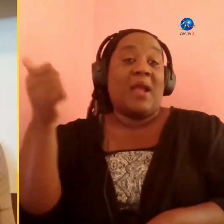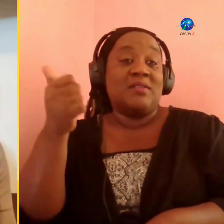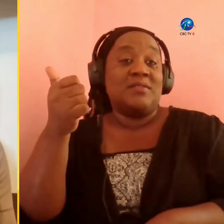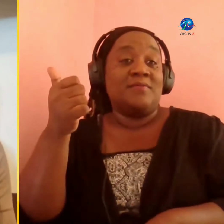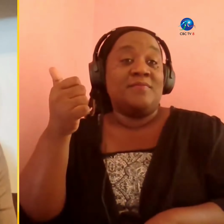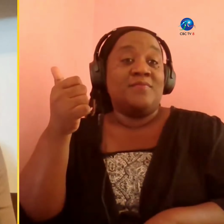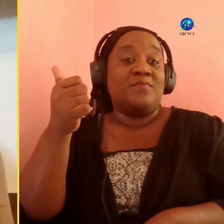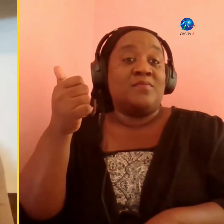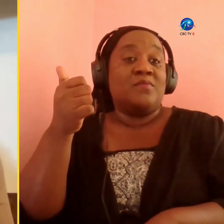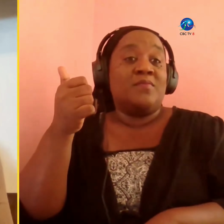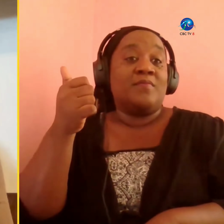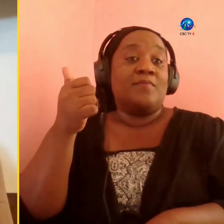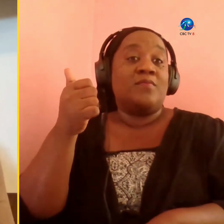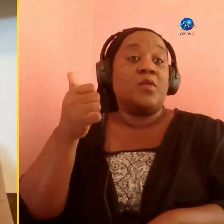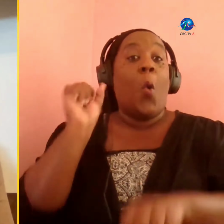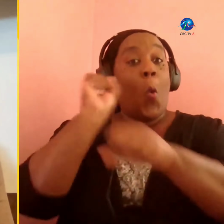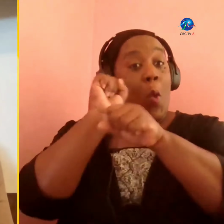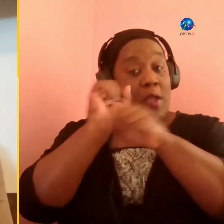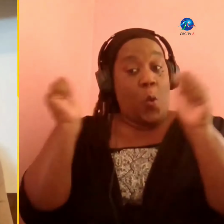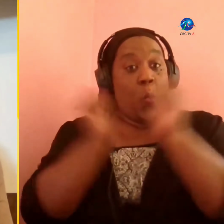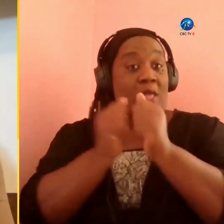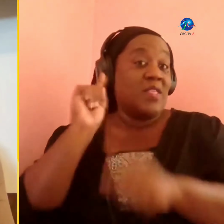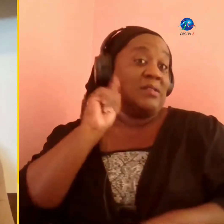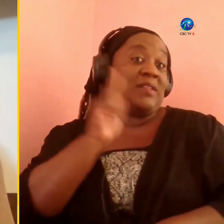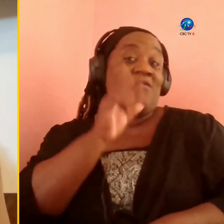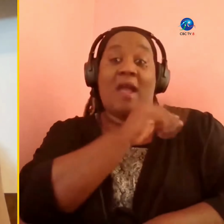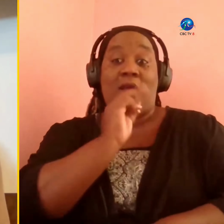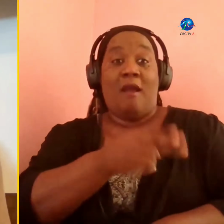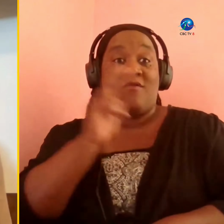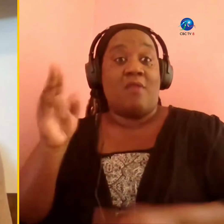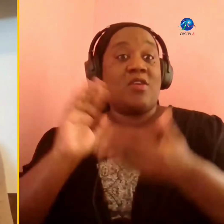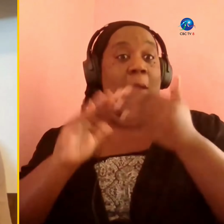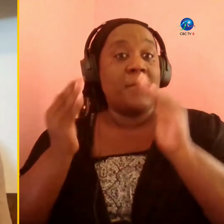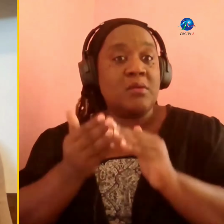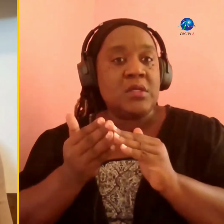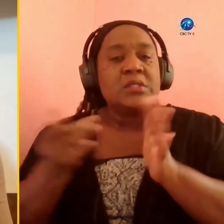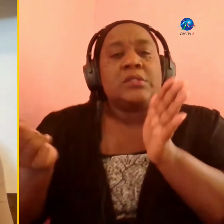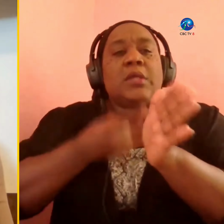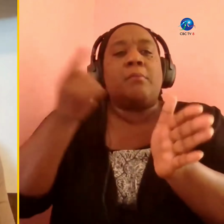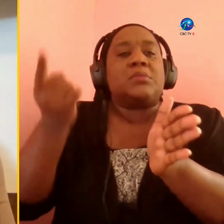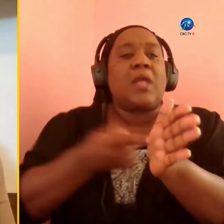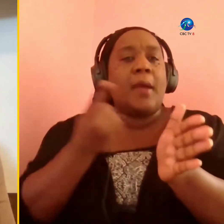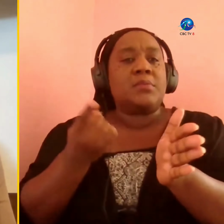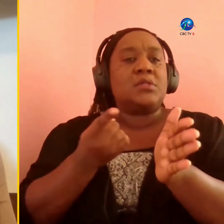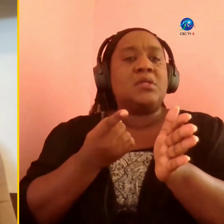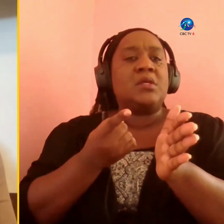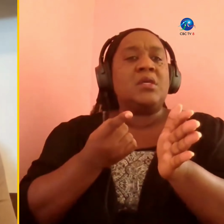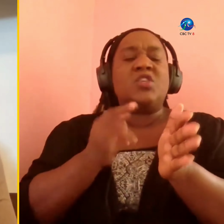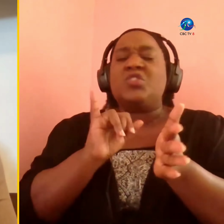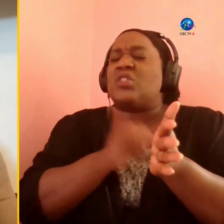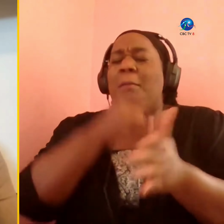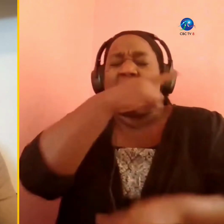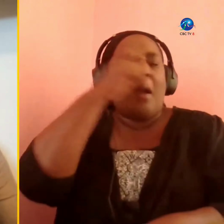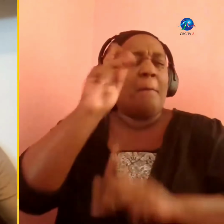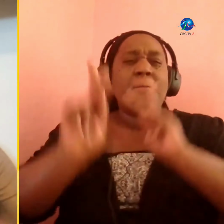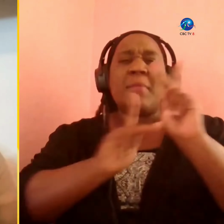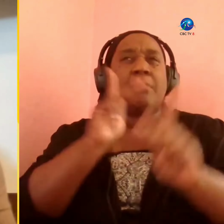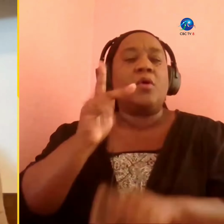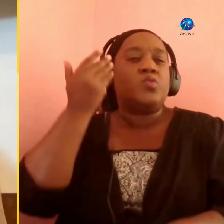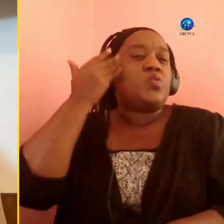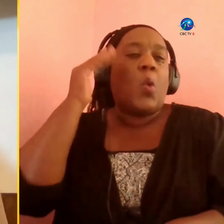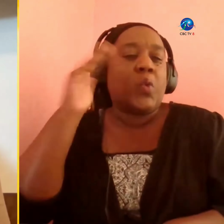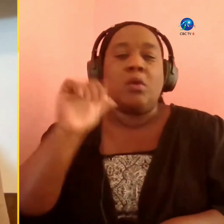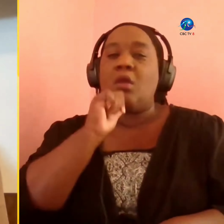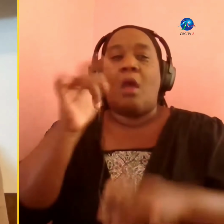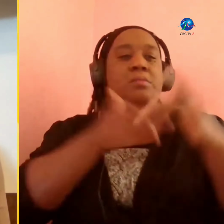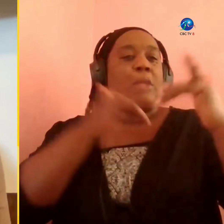in working with the deaf and hard of hearing community. Sometimes it's just because persons don't know. They're not sensitized. They may have